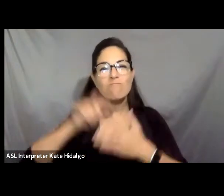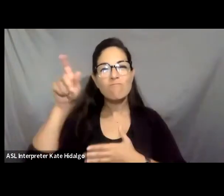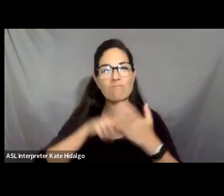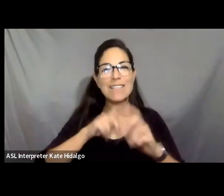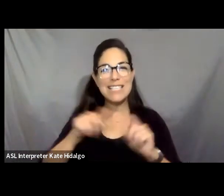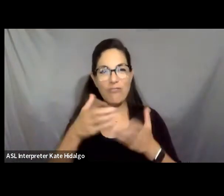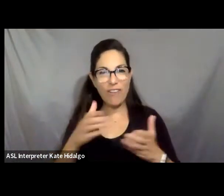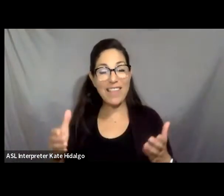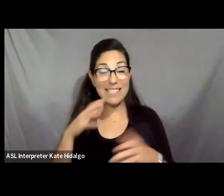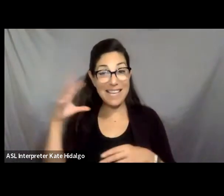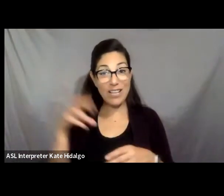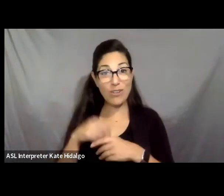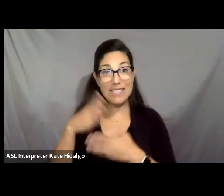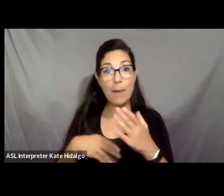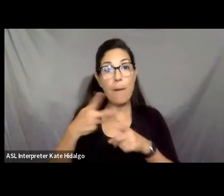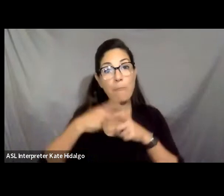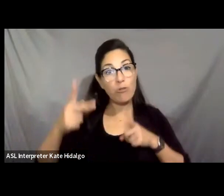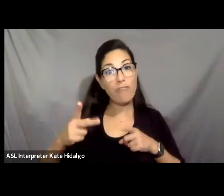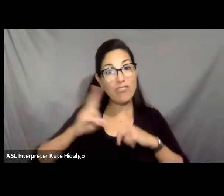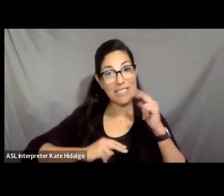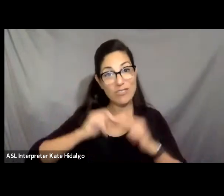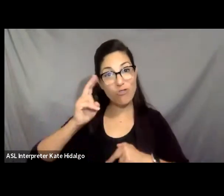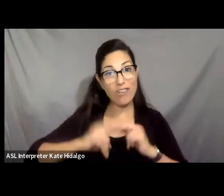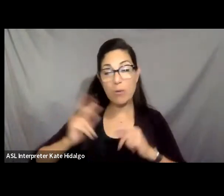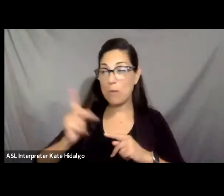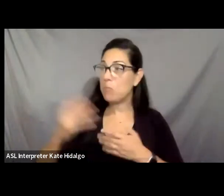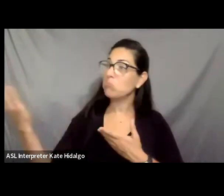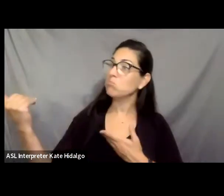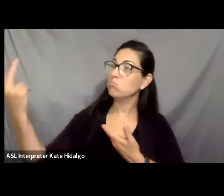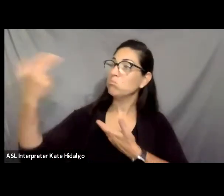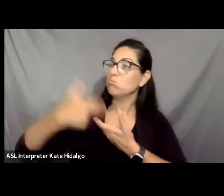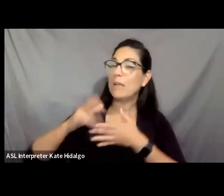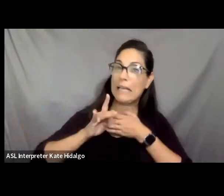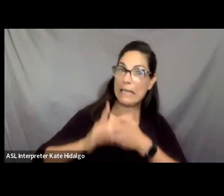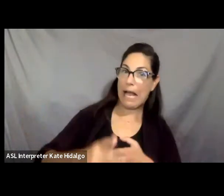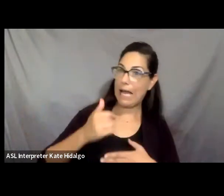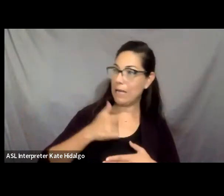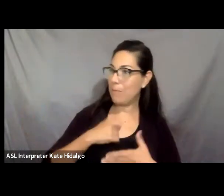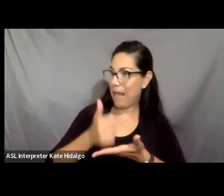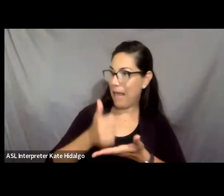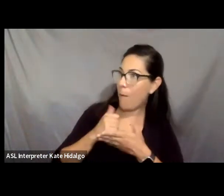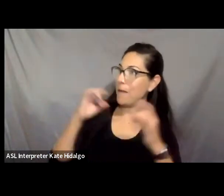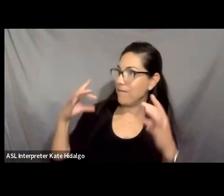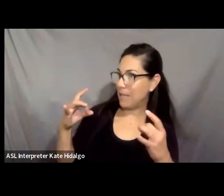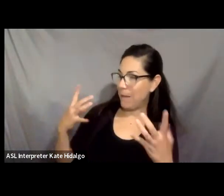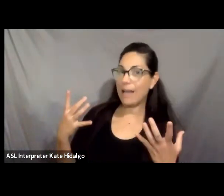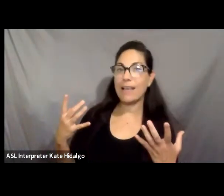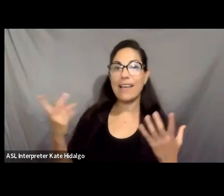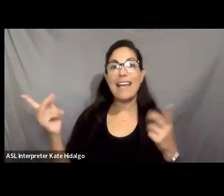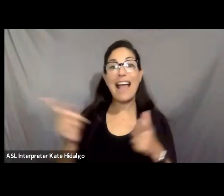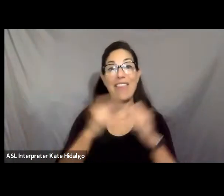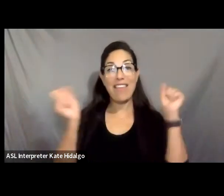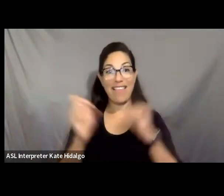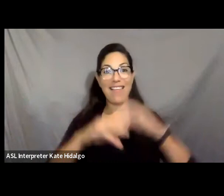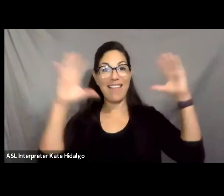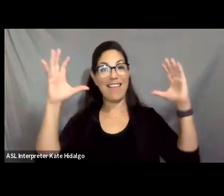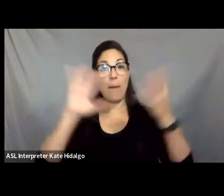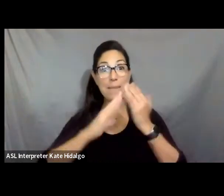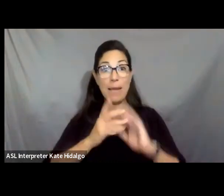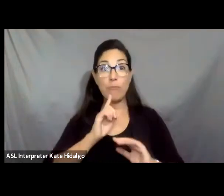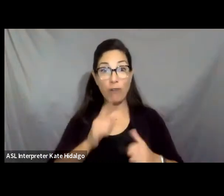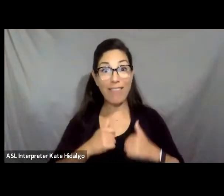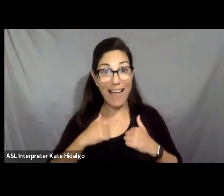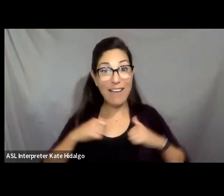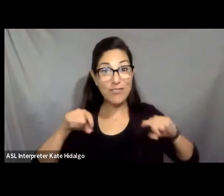some of the professional construction people that gave guidance and feedback. And then that vision actually became a reality this